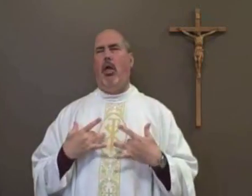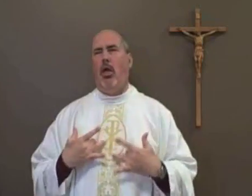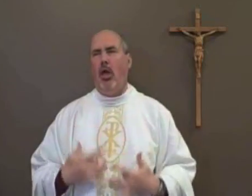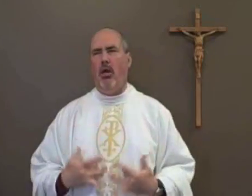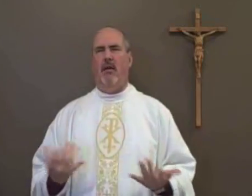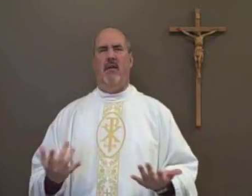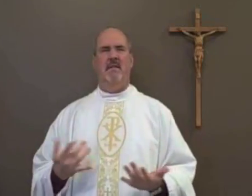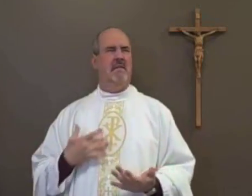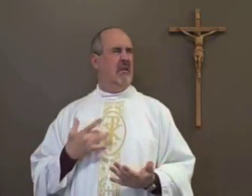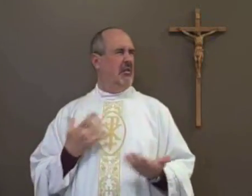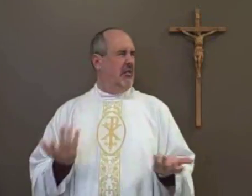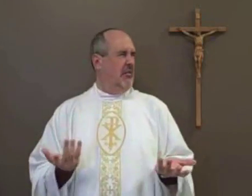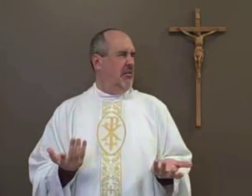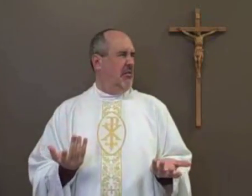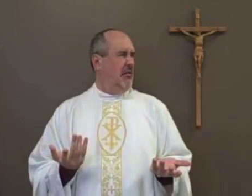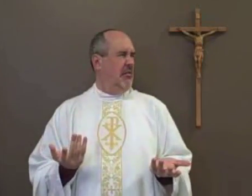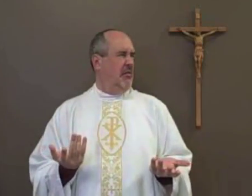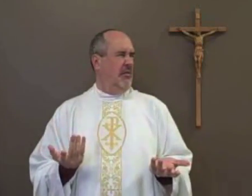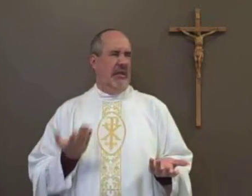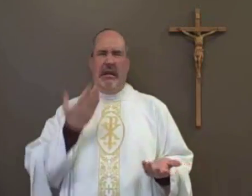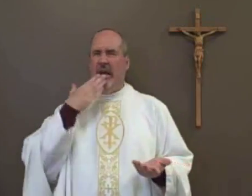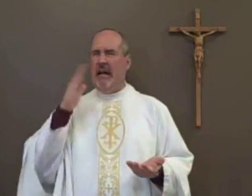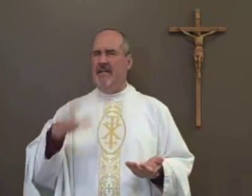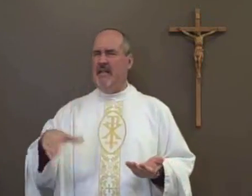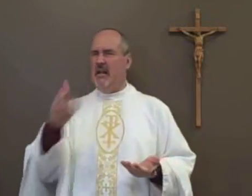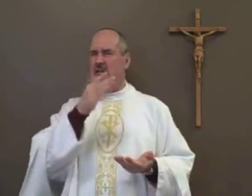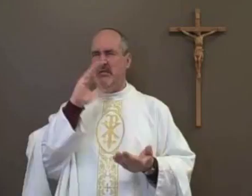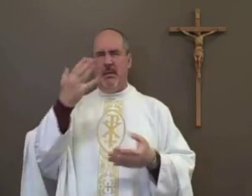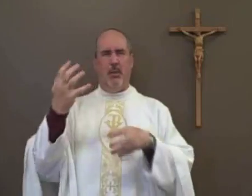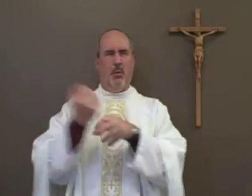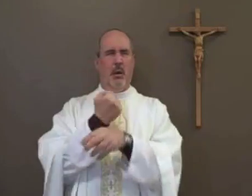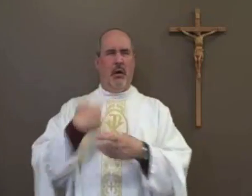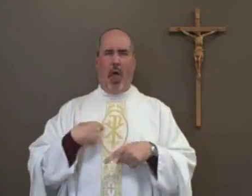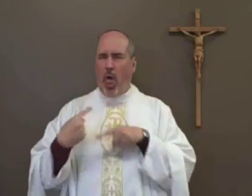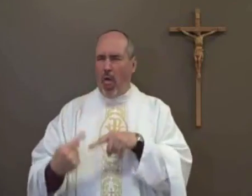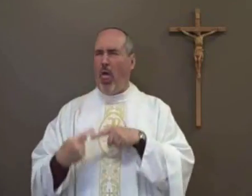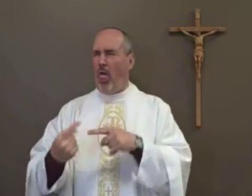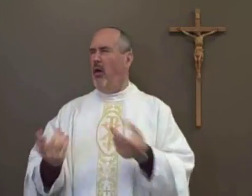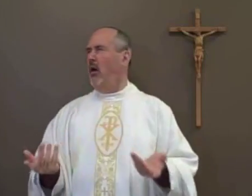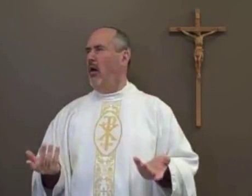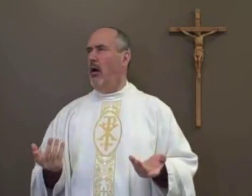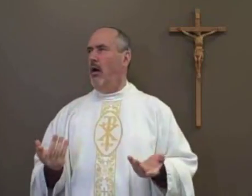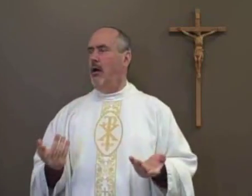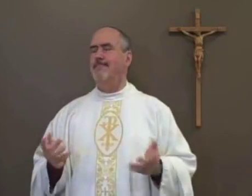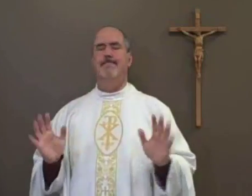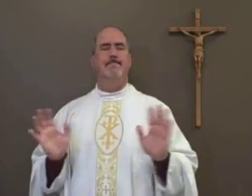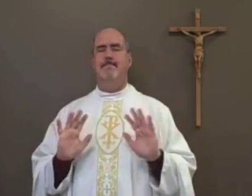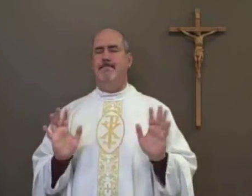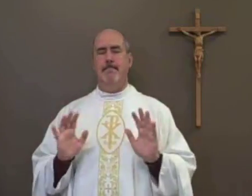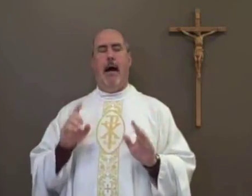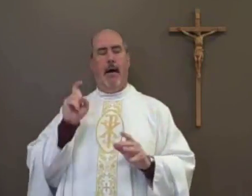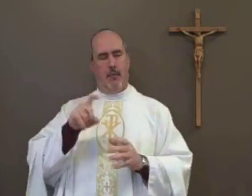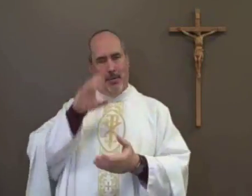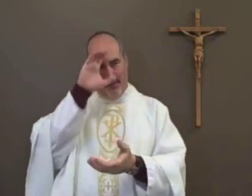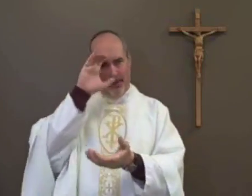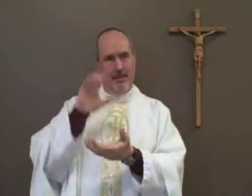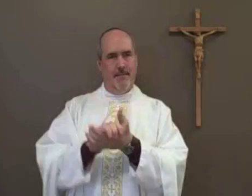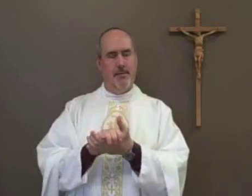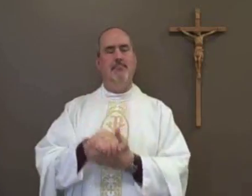In our lives, when we experience difficult times or bad things that happen to us, we have